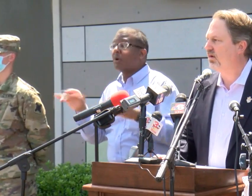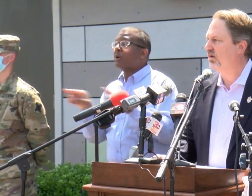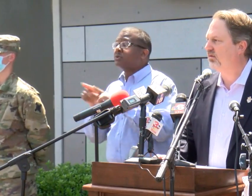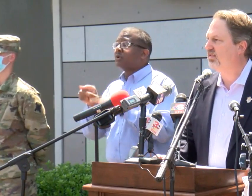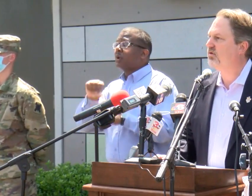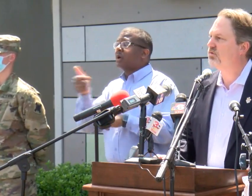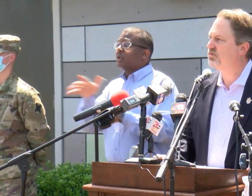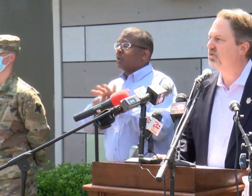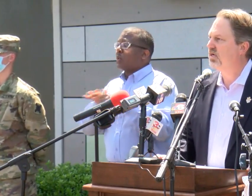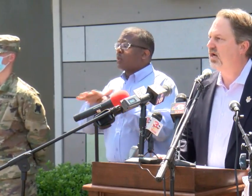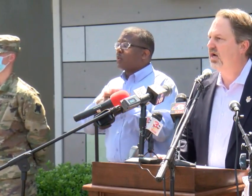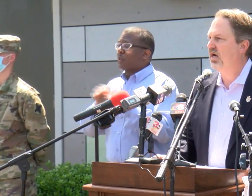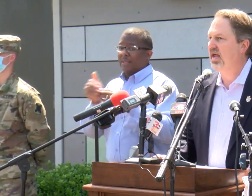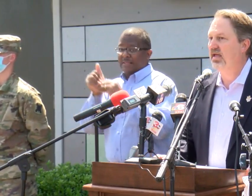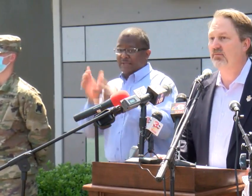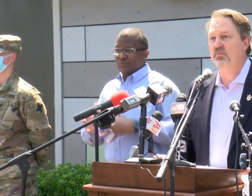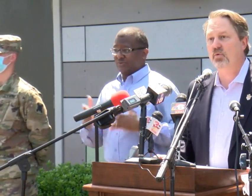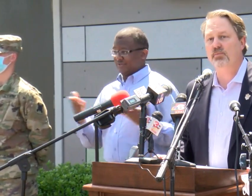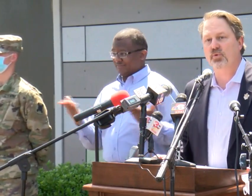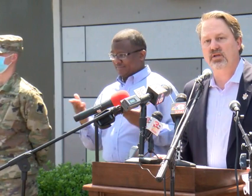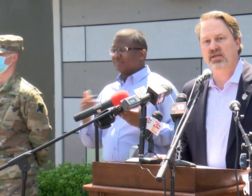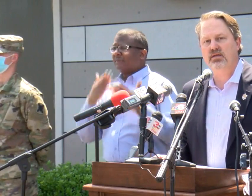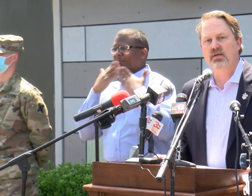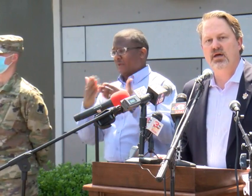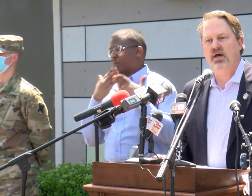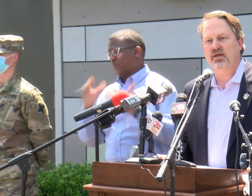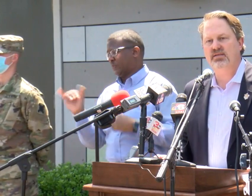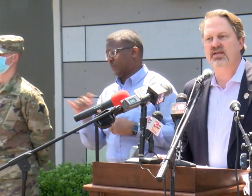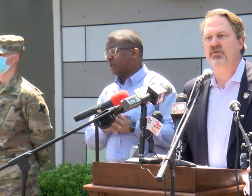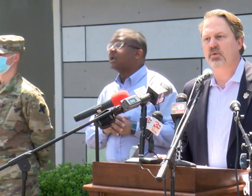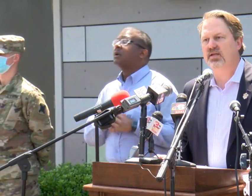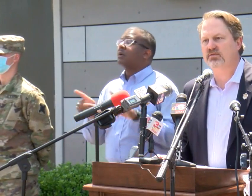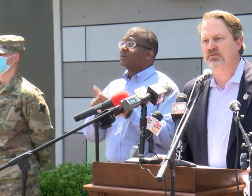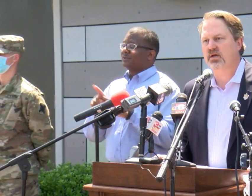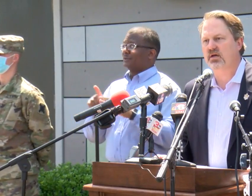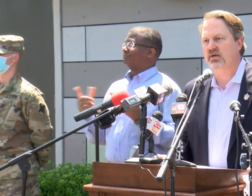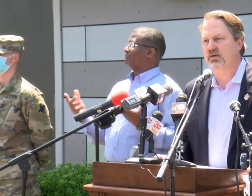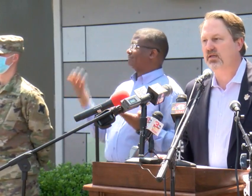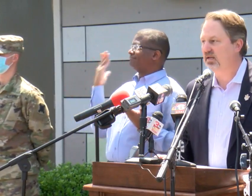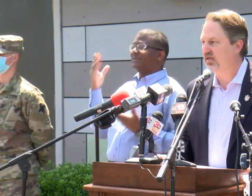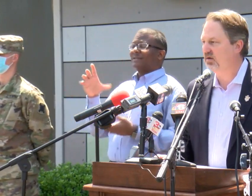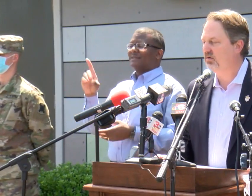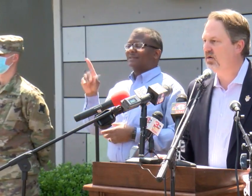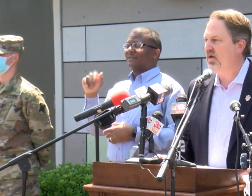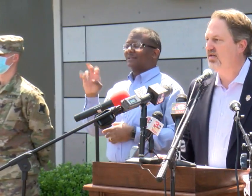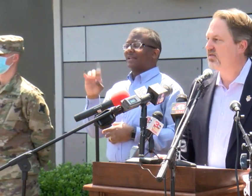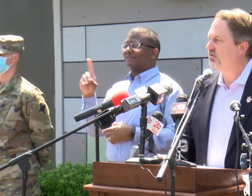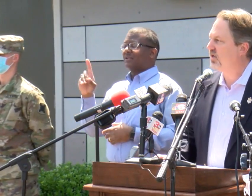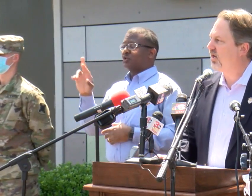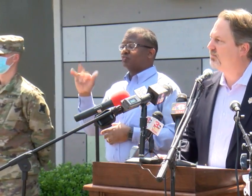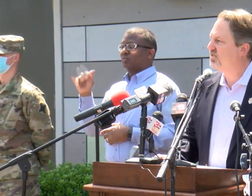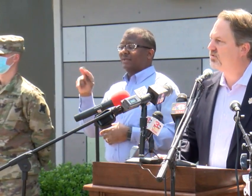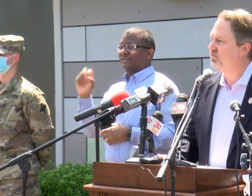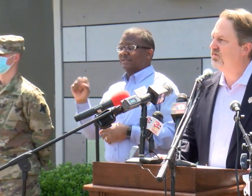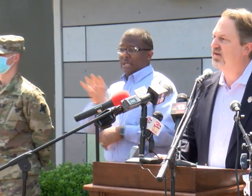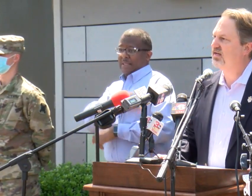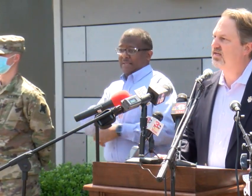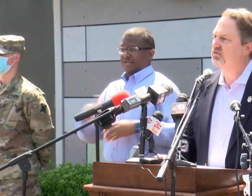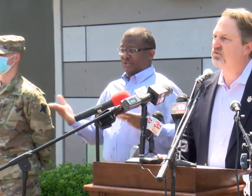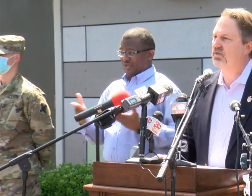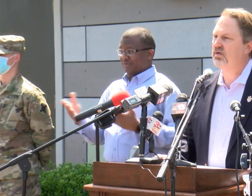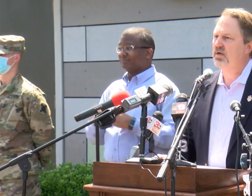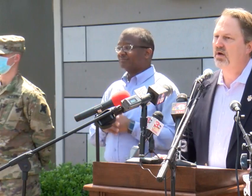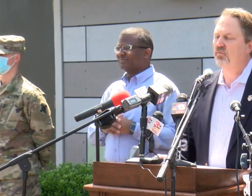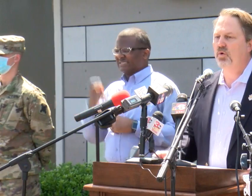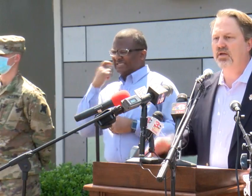local leaders, and more importantly, the David Raines Clinic here. As Dr. Ghali mentioned, we've had